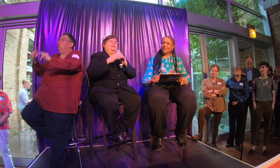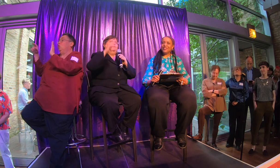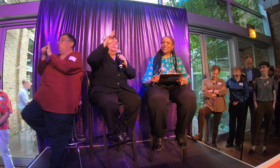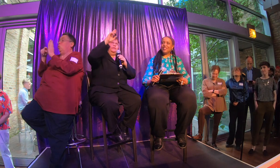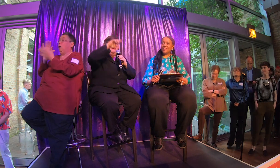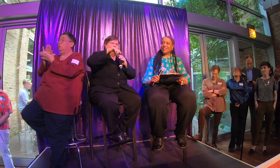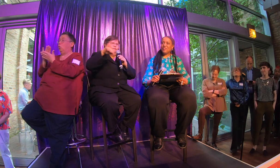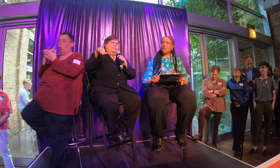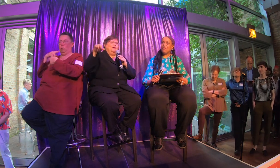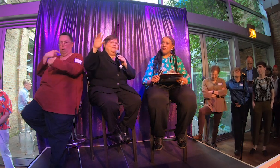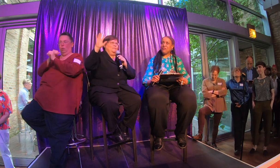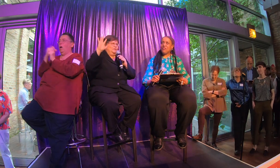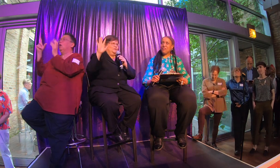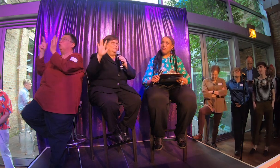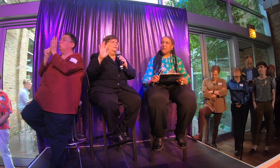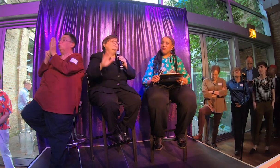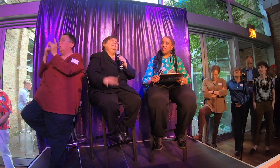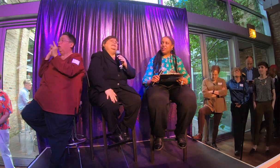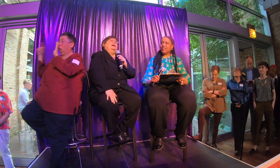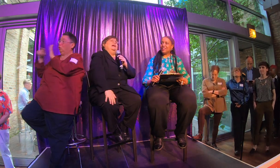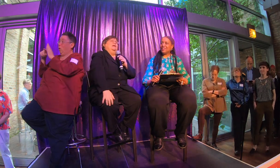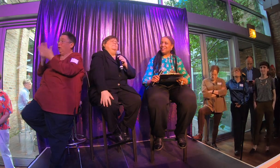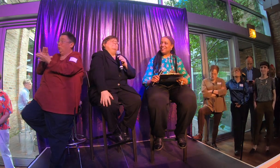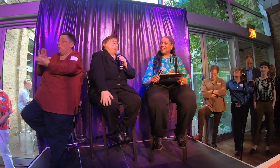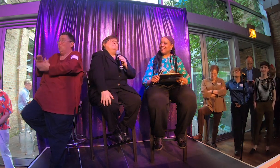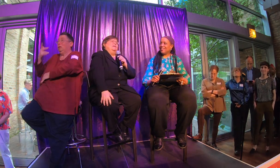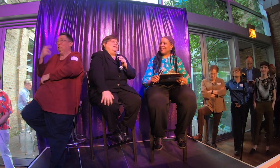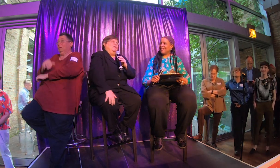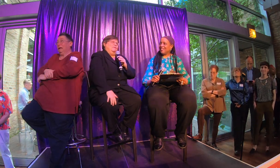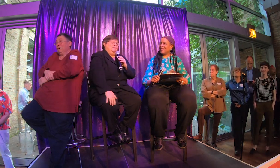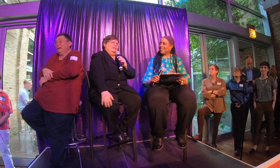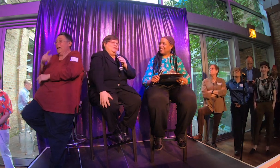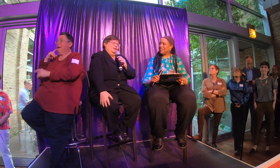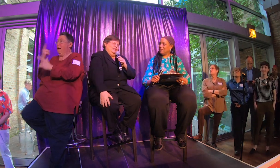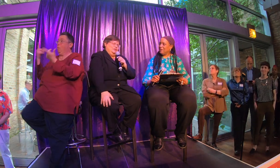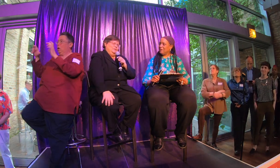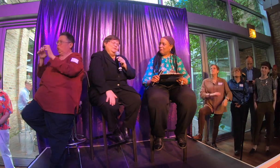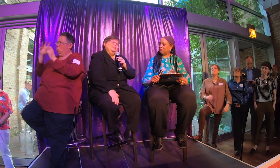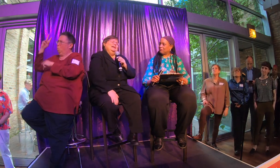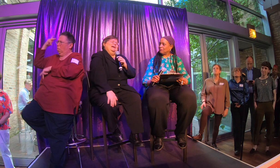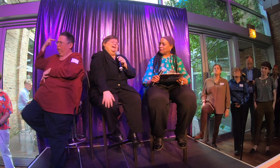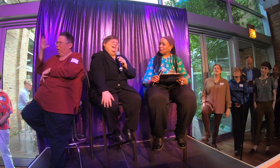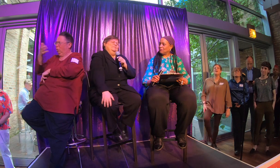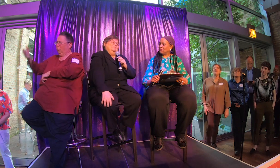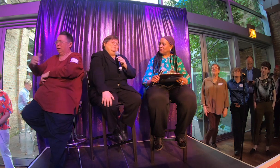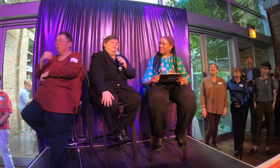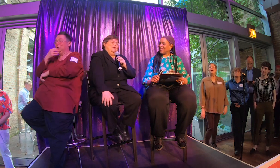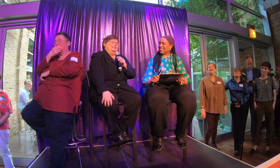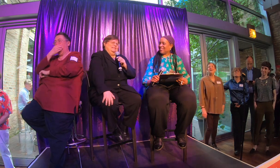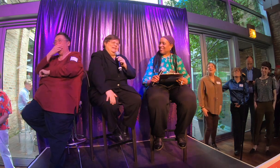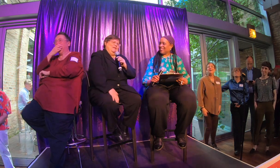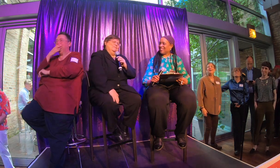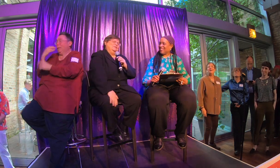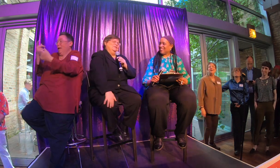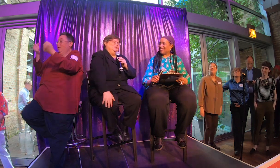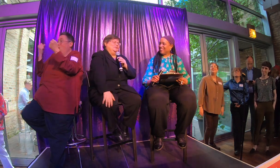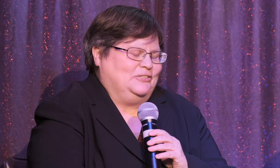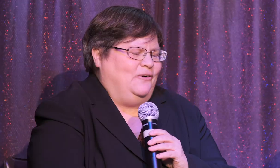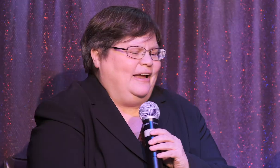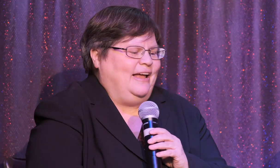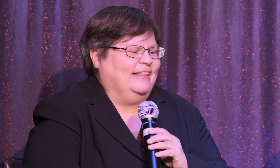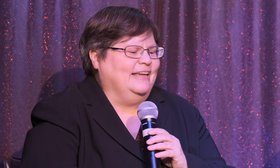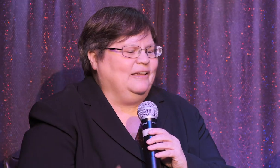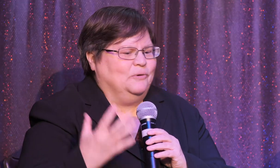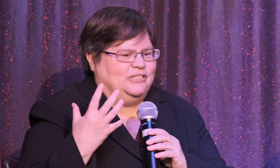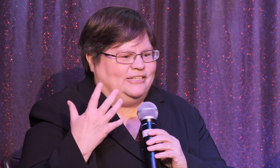I created a newsletter for my grammar school, and we covered political issues for Walt Disney Grammar School.